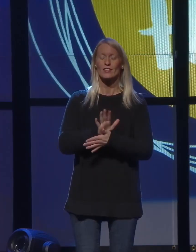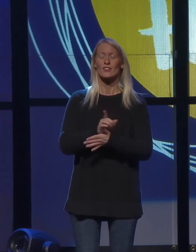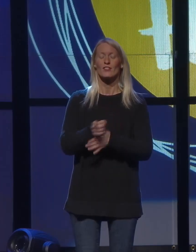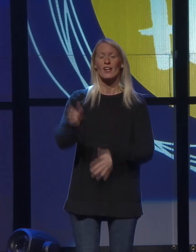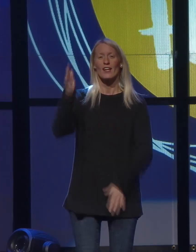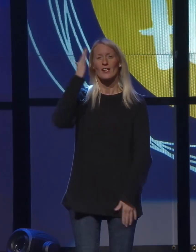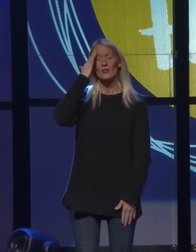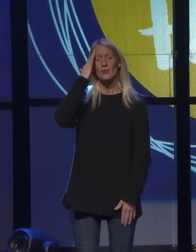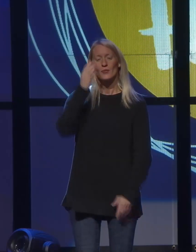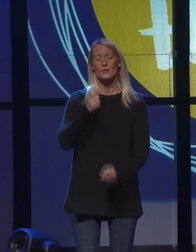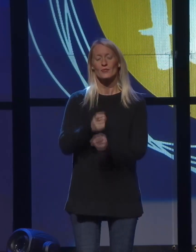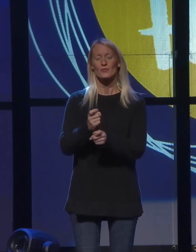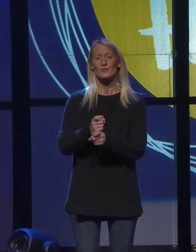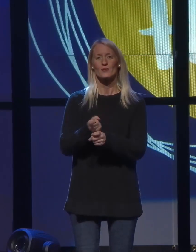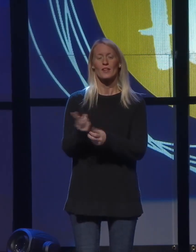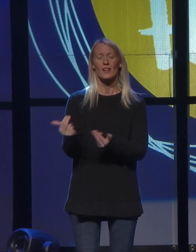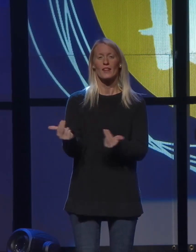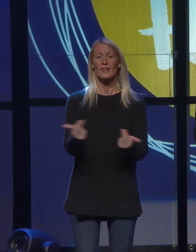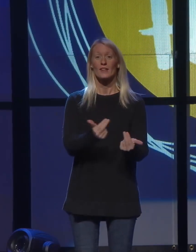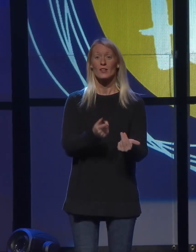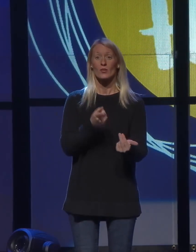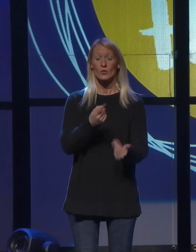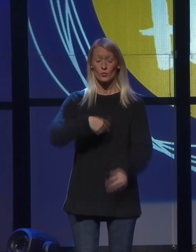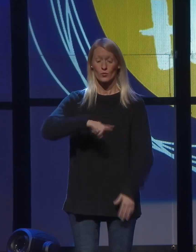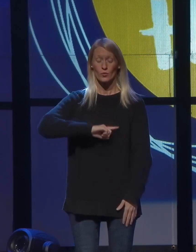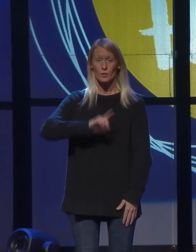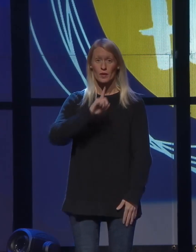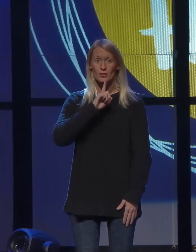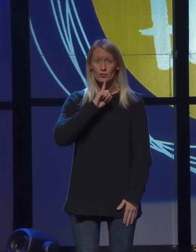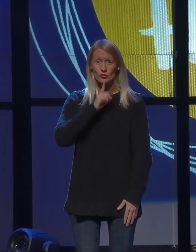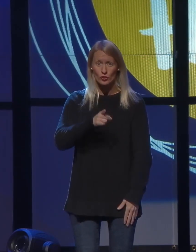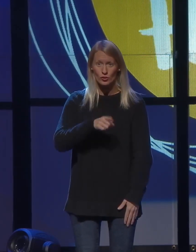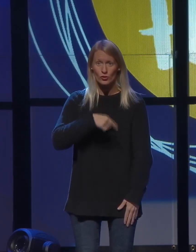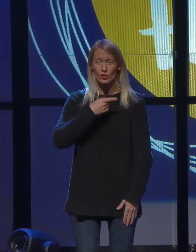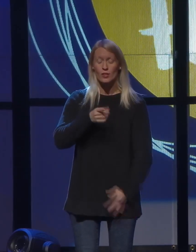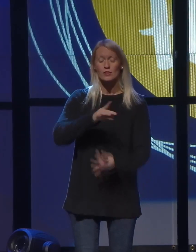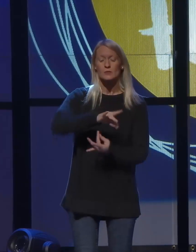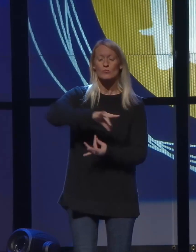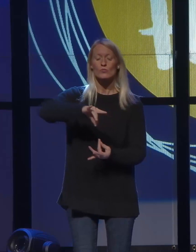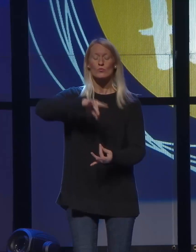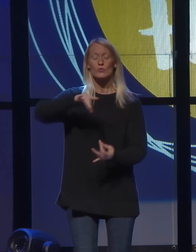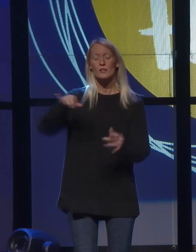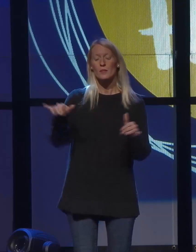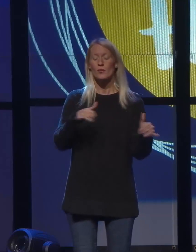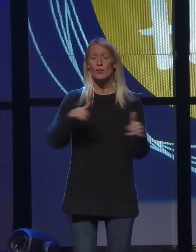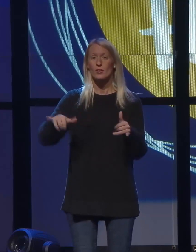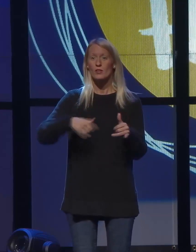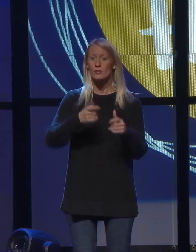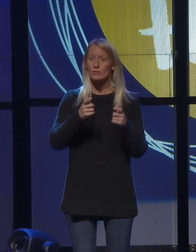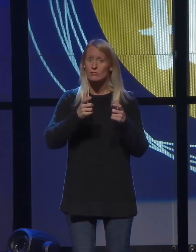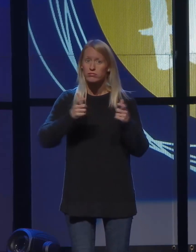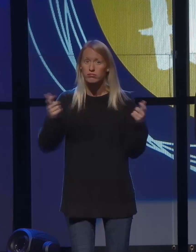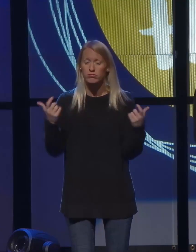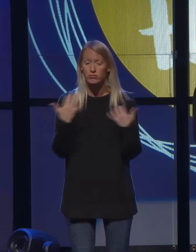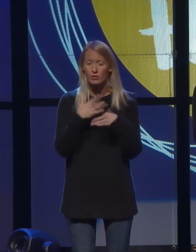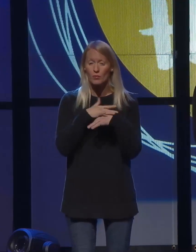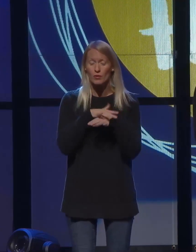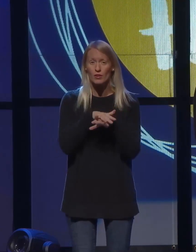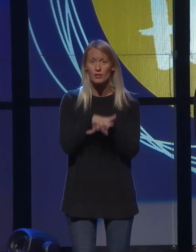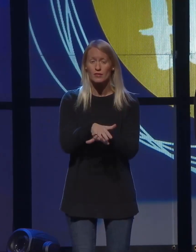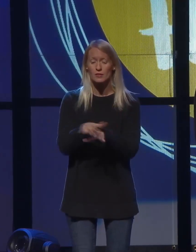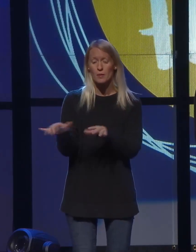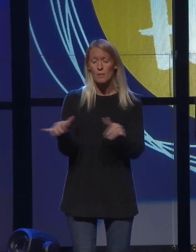So we want to make sure that Spooky Palooza is the biggest and most inclusive Halloween party in